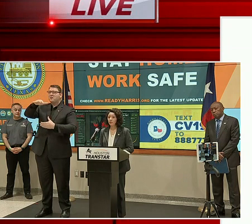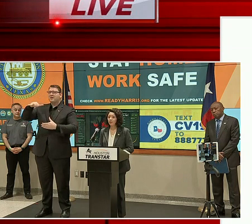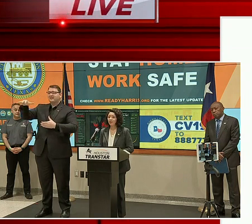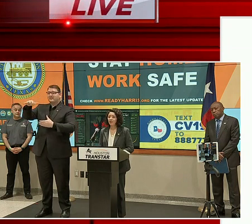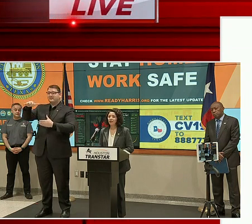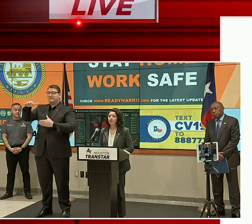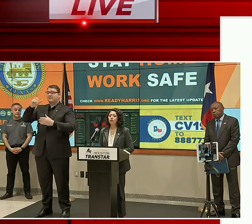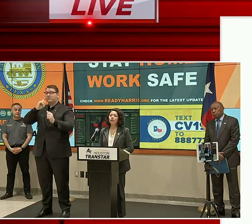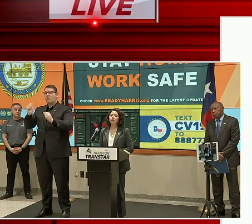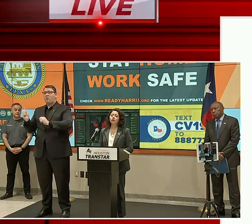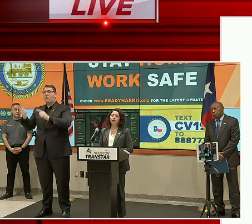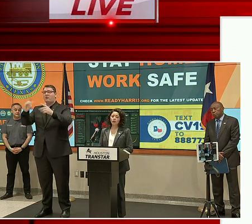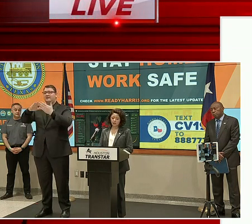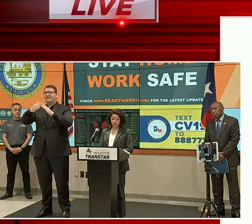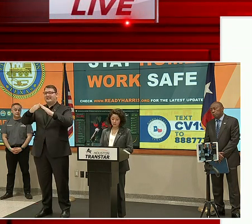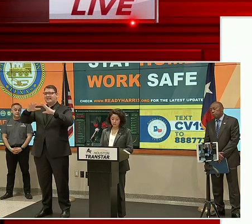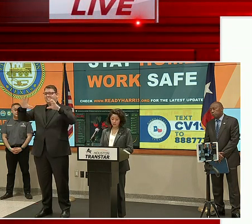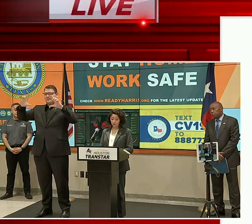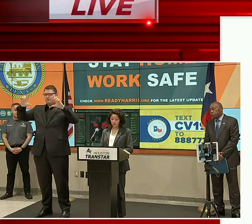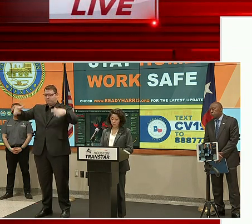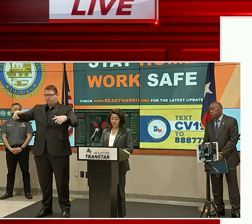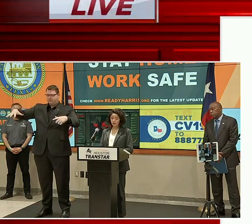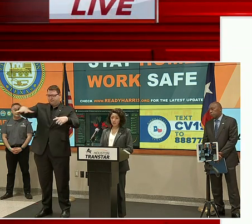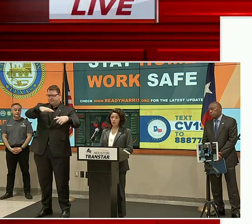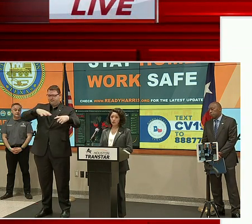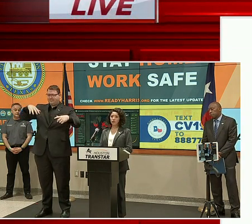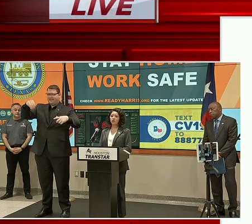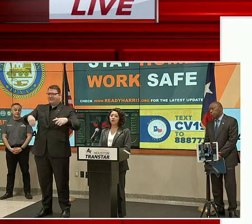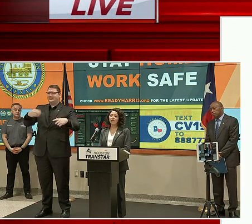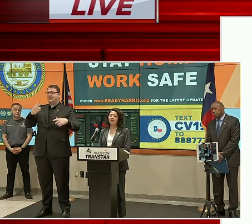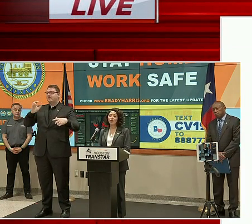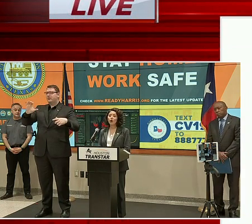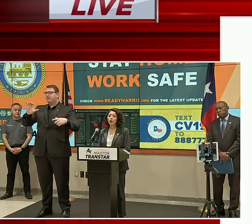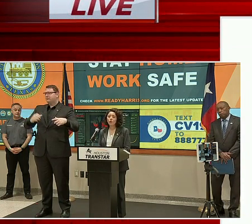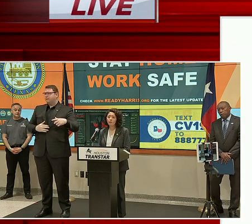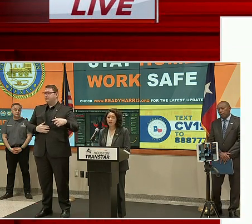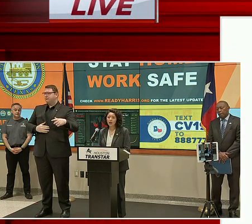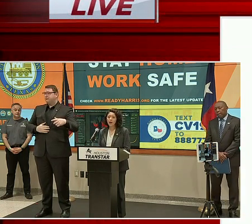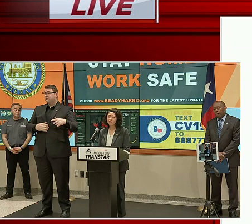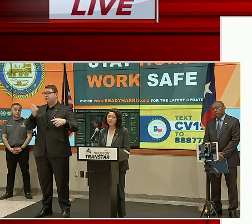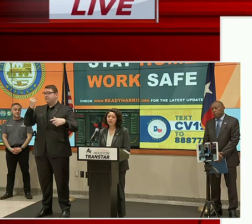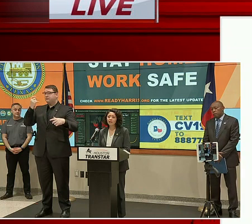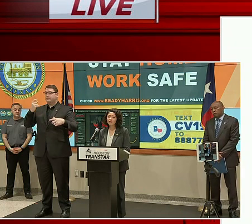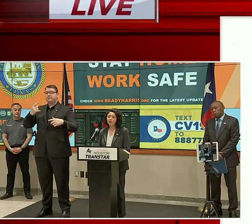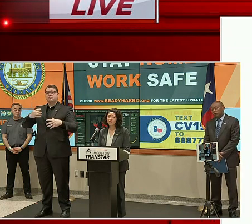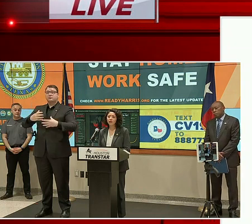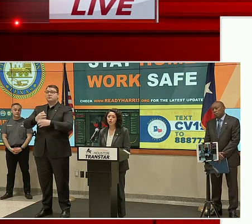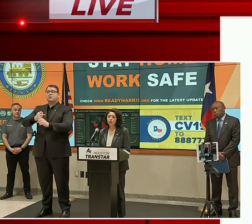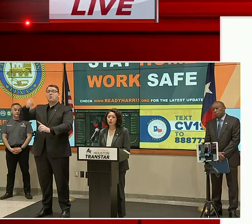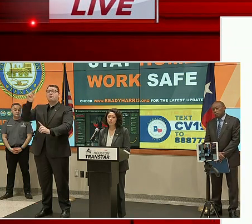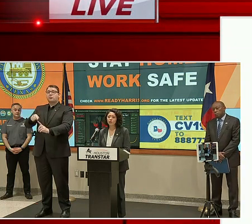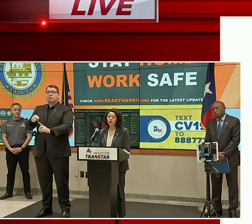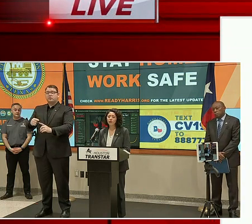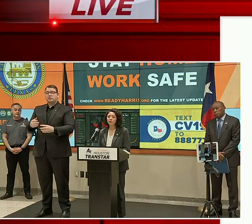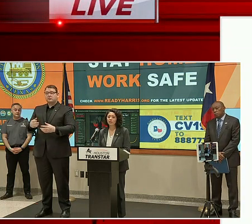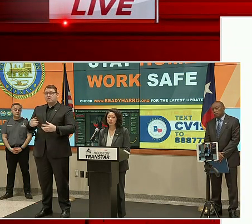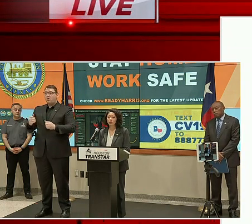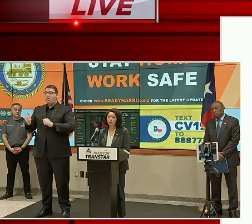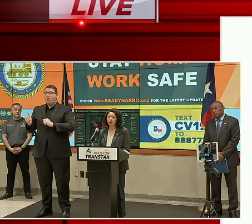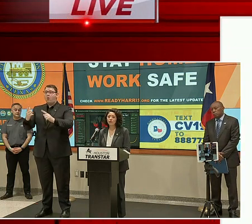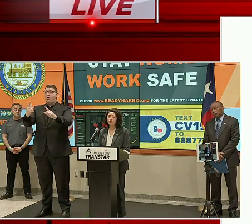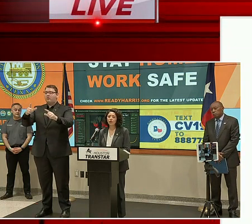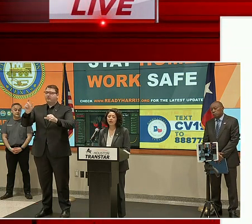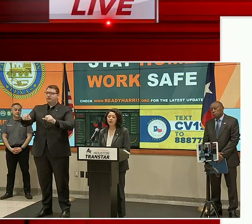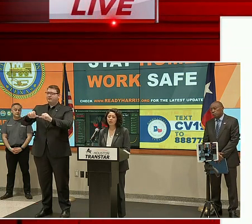put simply, this means that all of us should stay home unless our jobs are